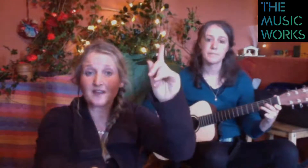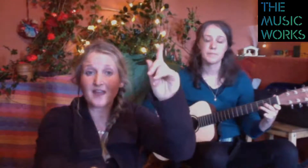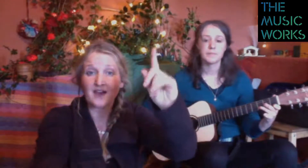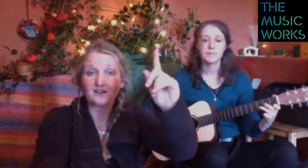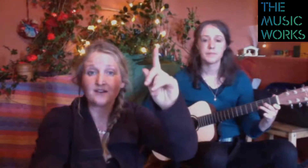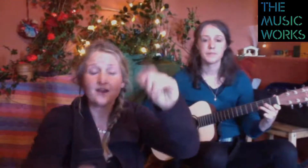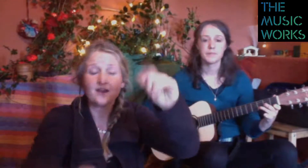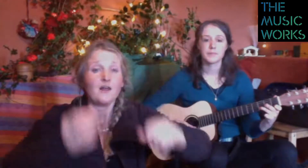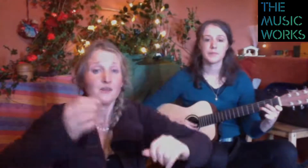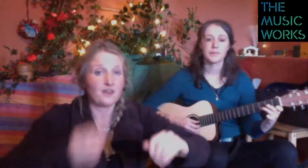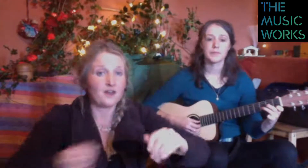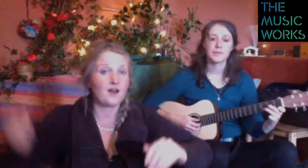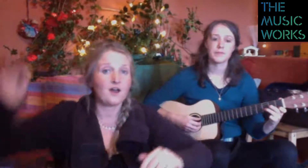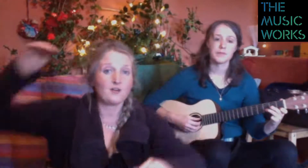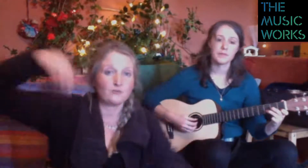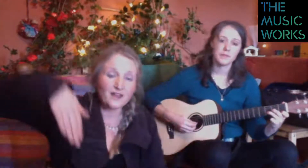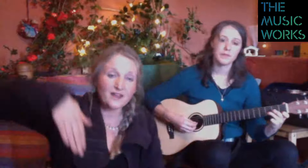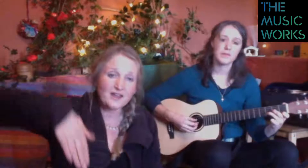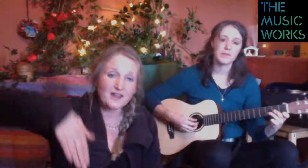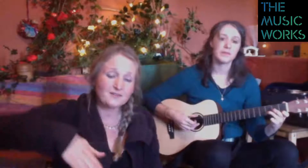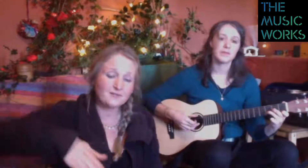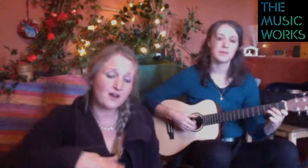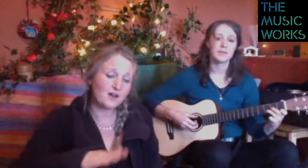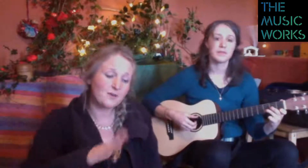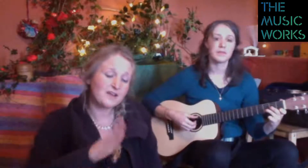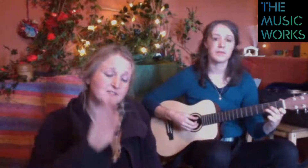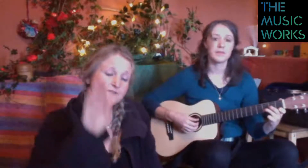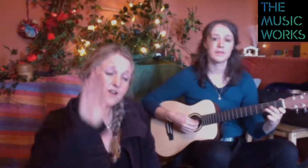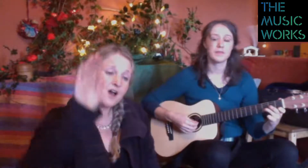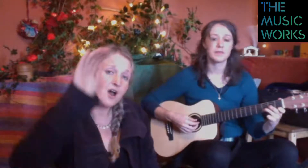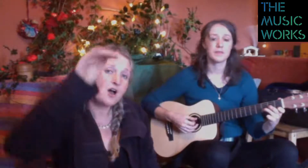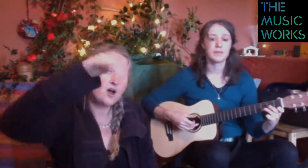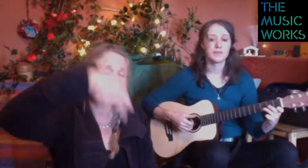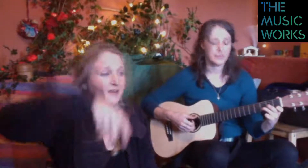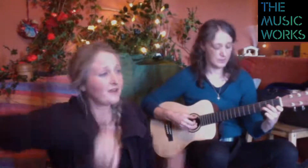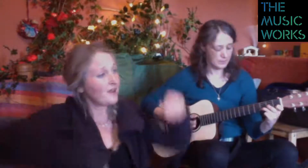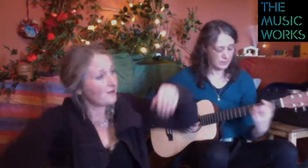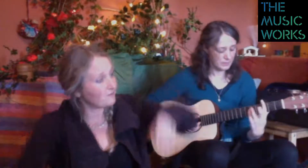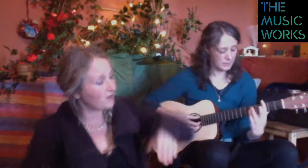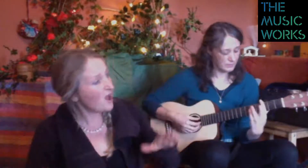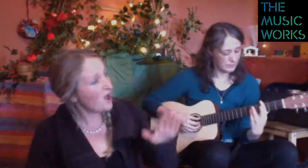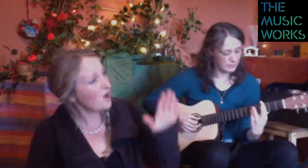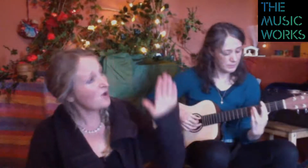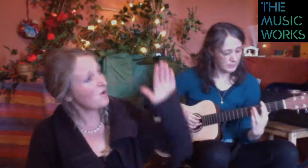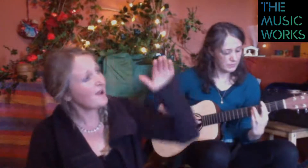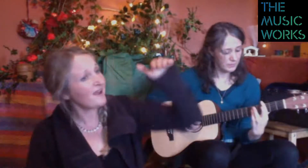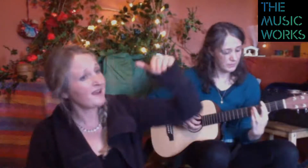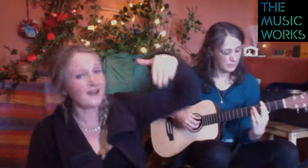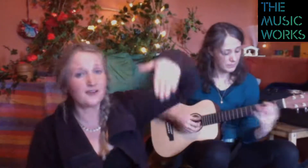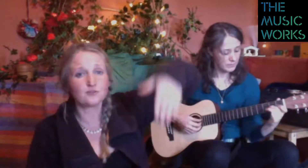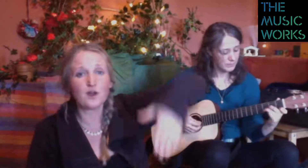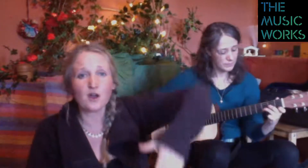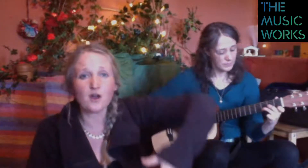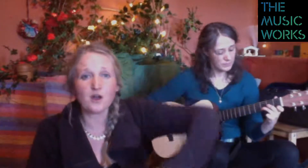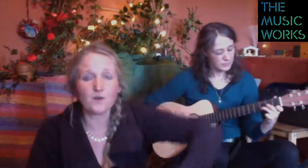again. The river is flowing, flowing and growing,